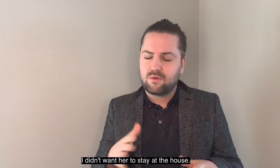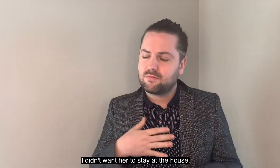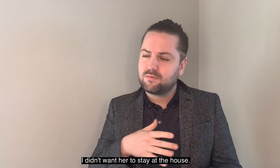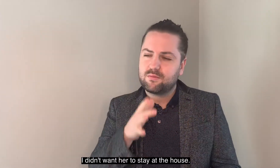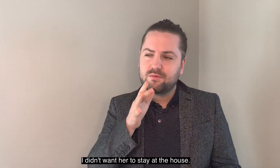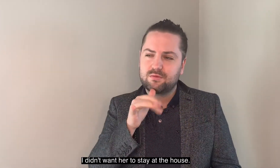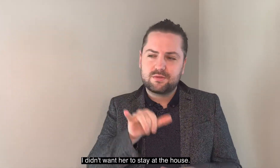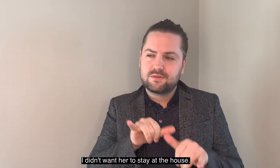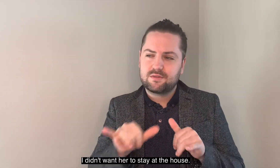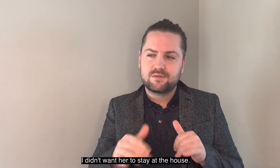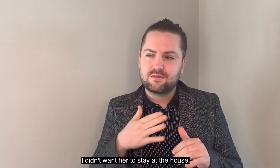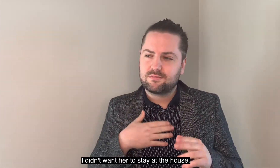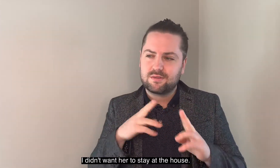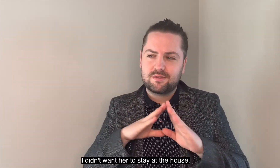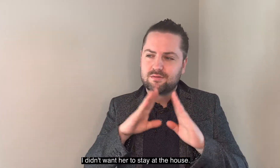I didn't want her to stay at the house.